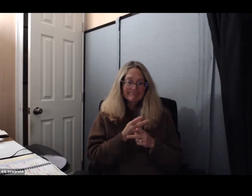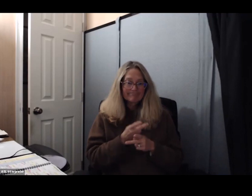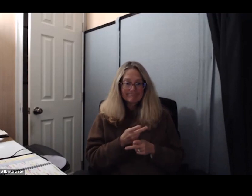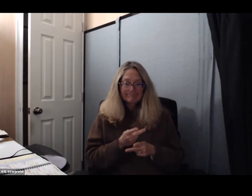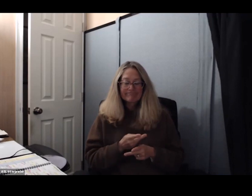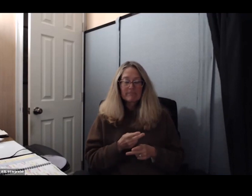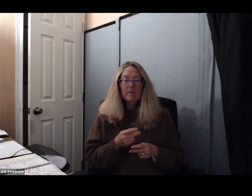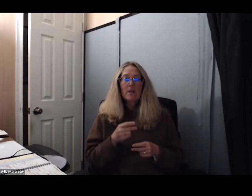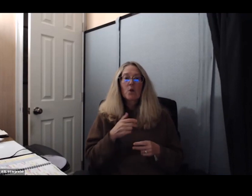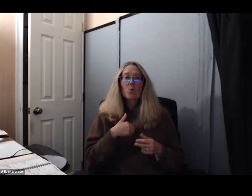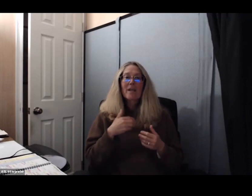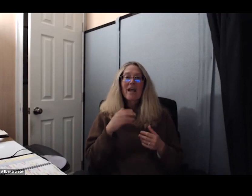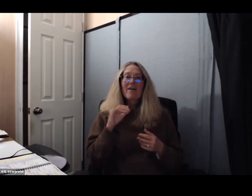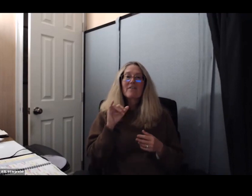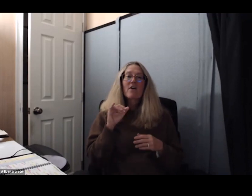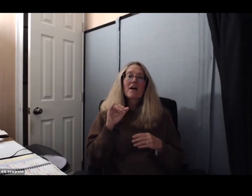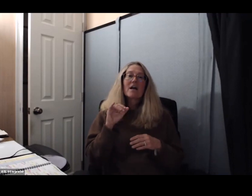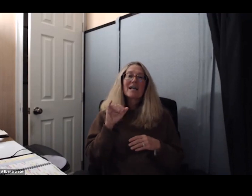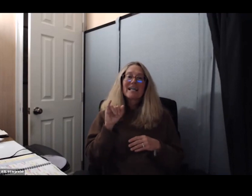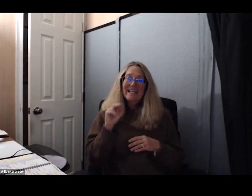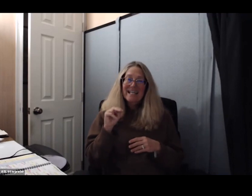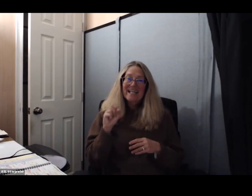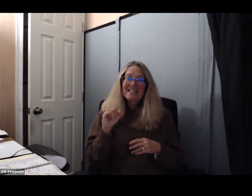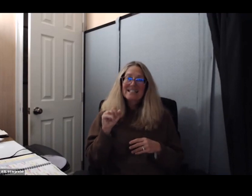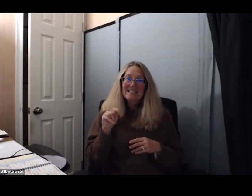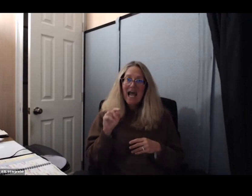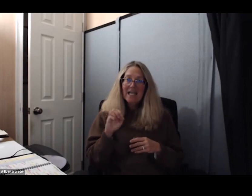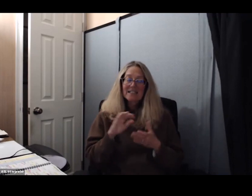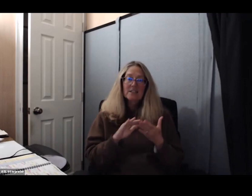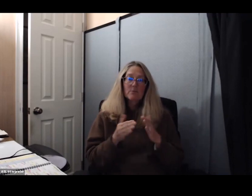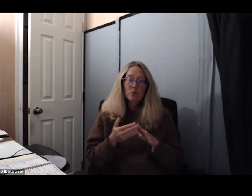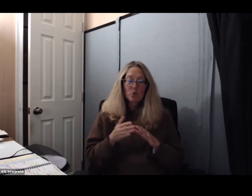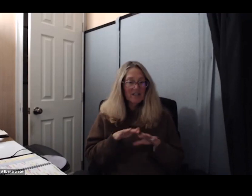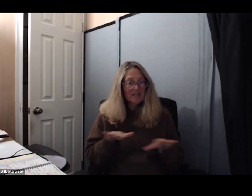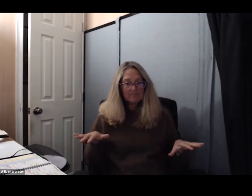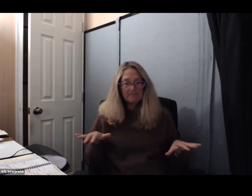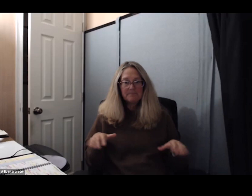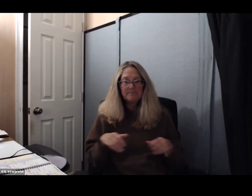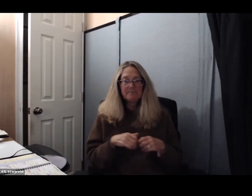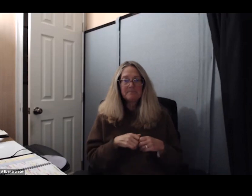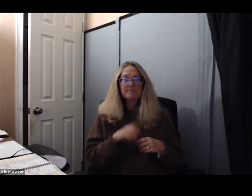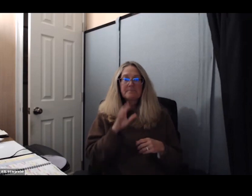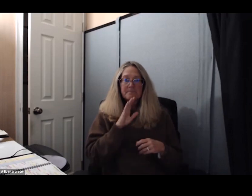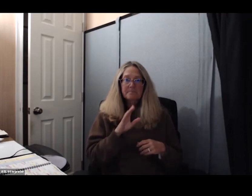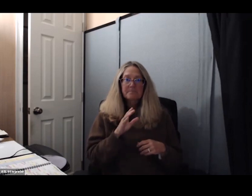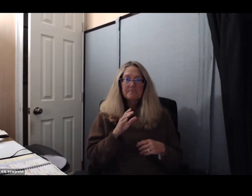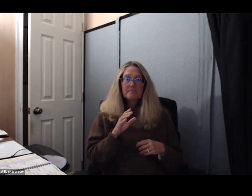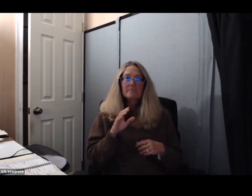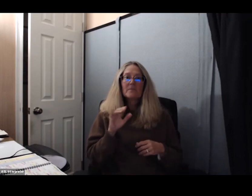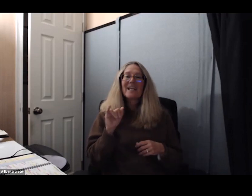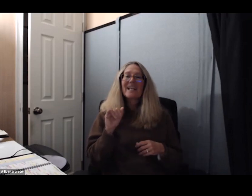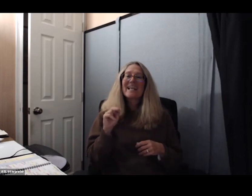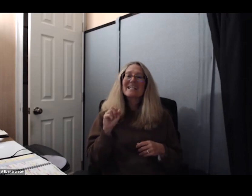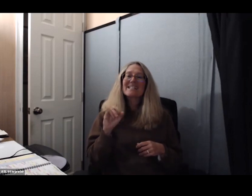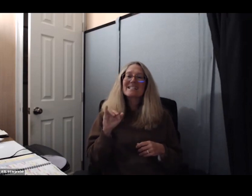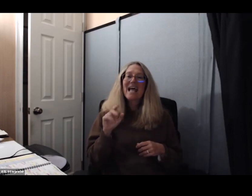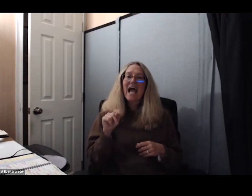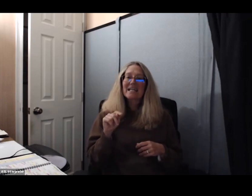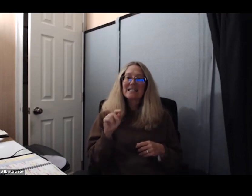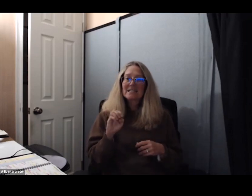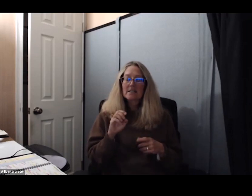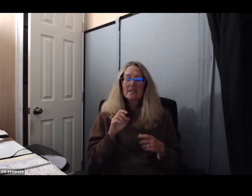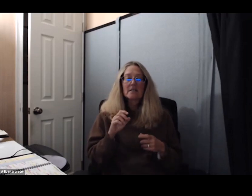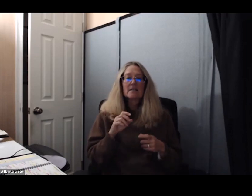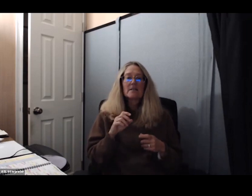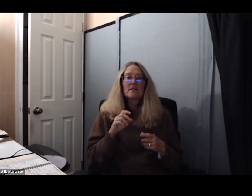our insight survey going on across the community that also will give us insight, no pun intended, around what our